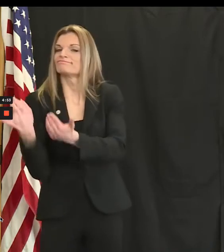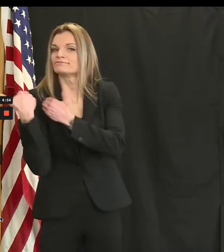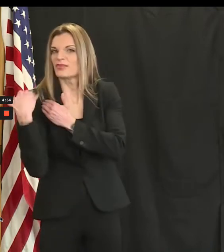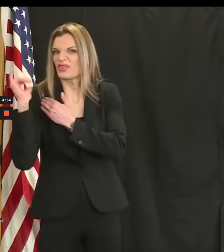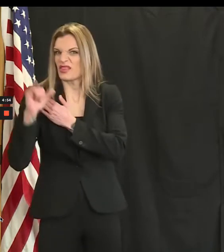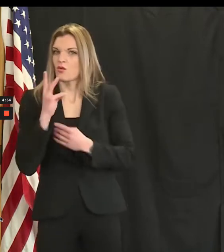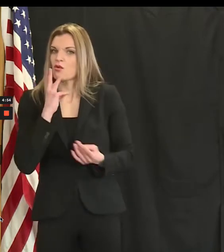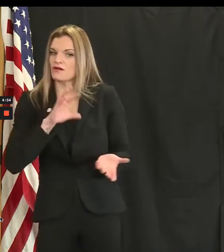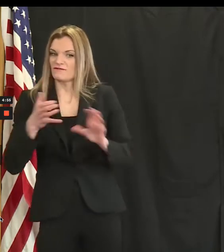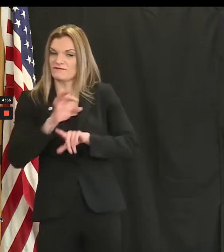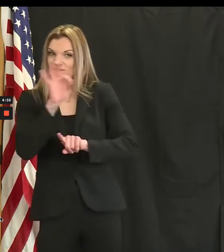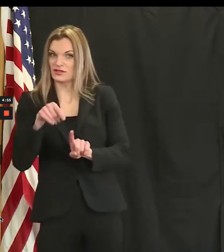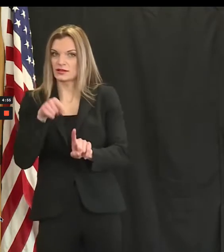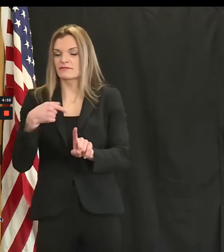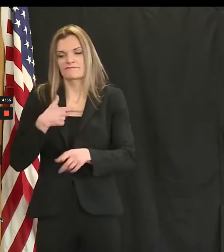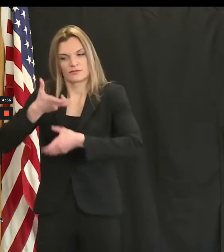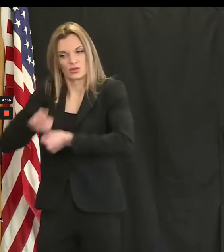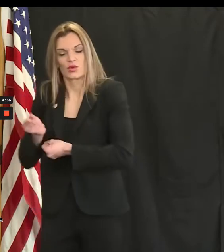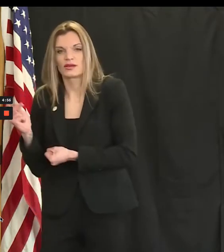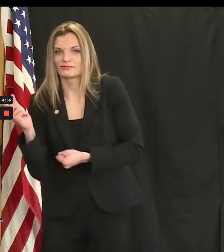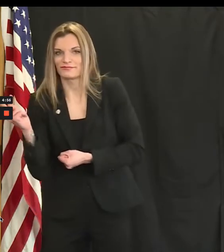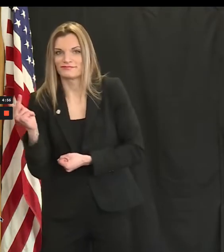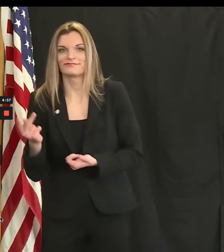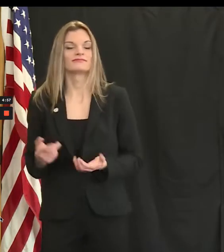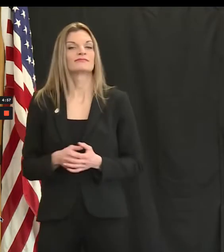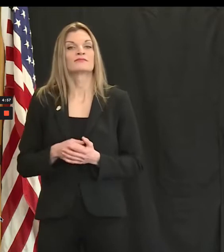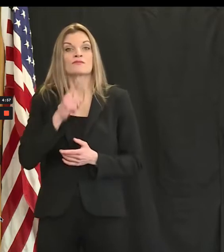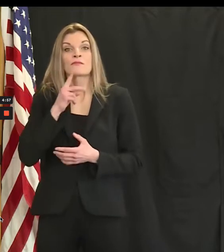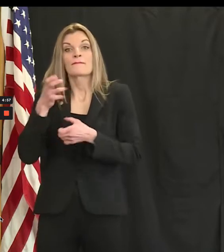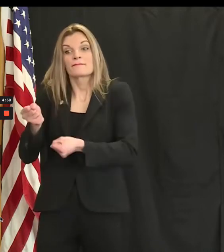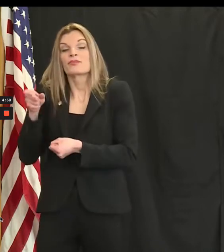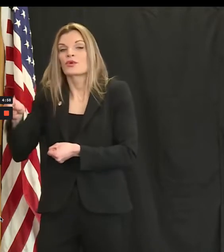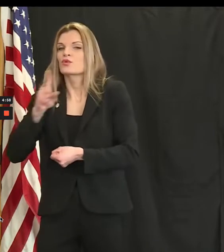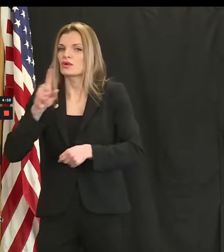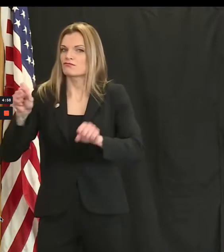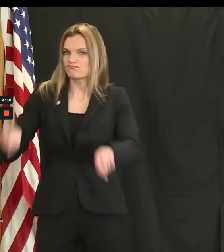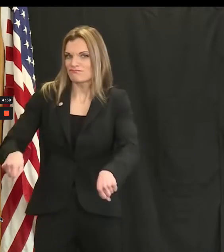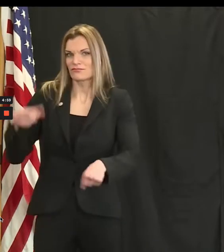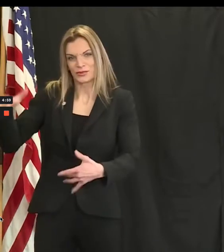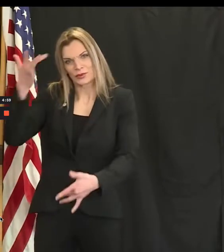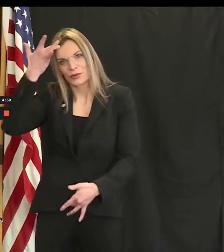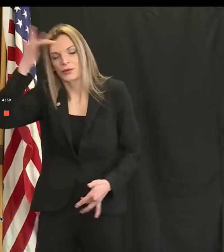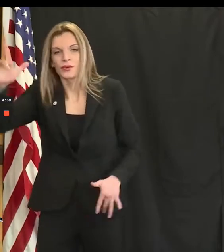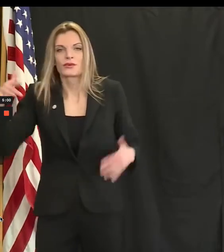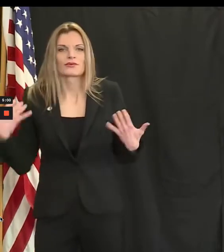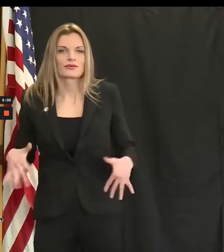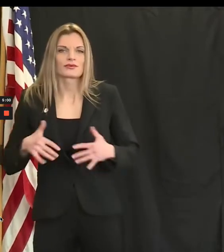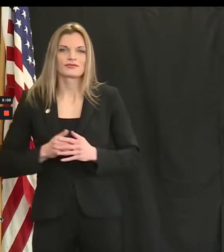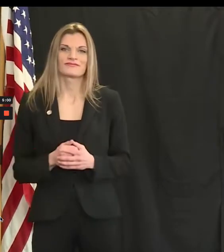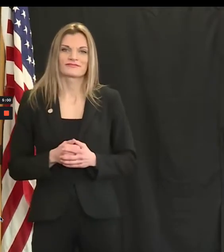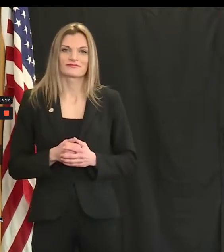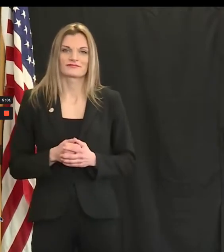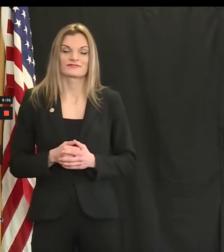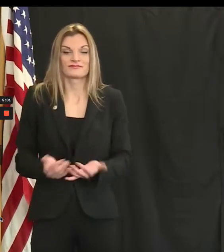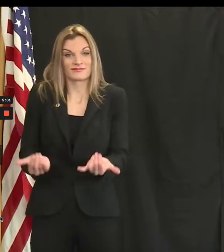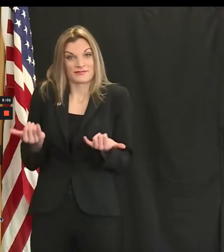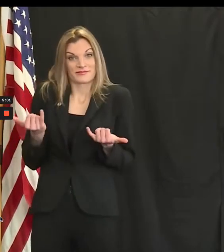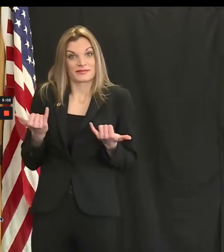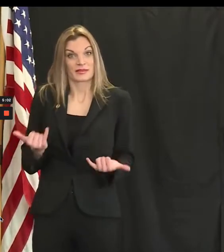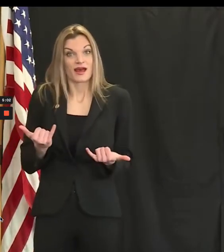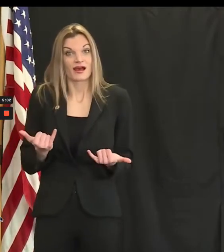I placed my trust and the city of Flint's trust in their very capable hands. Well, today we have